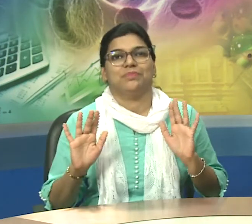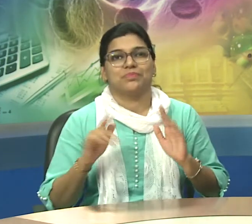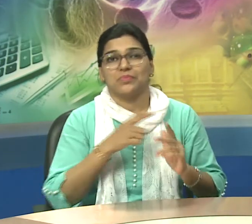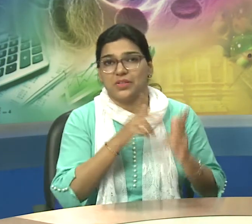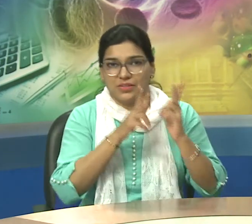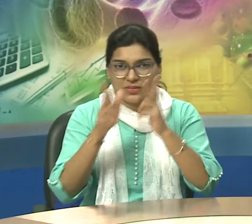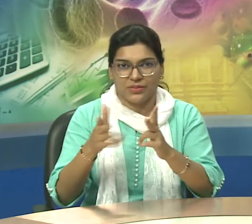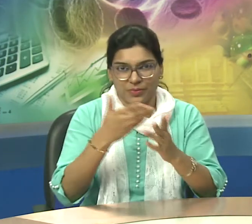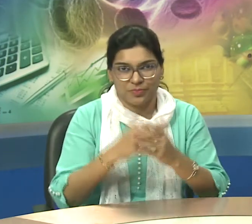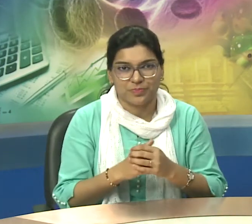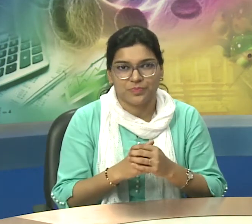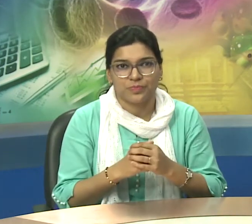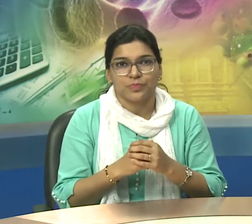Shehnai is the one of them.